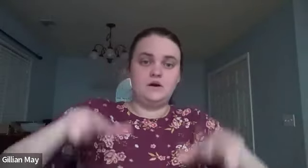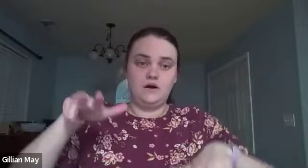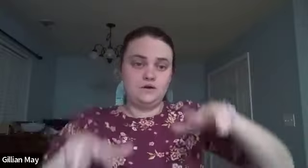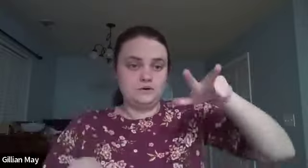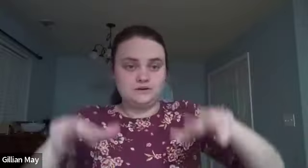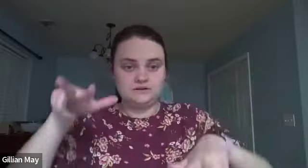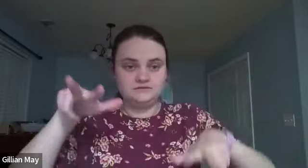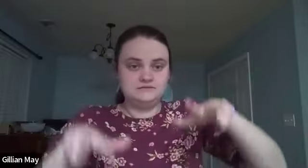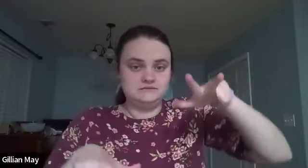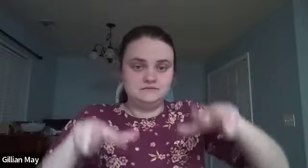awkward,